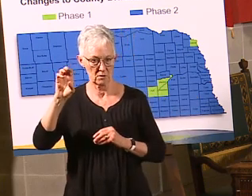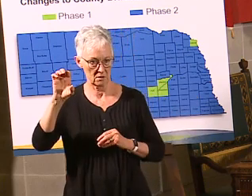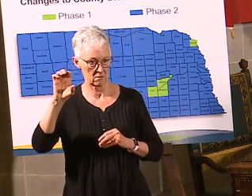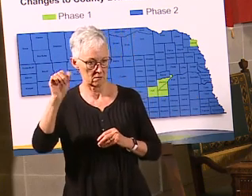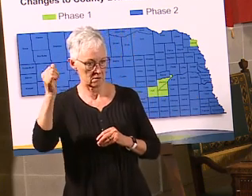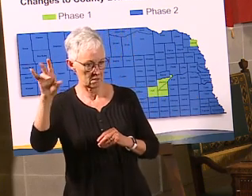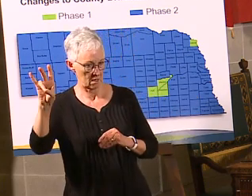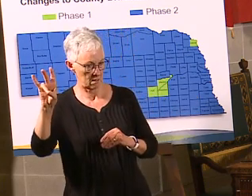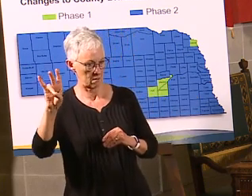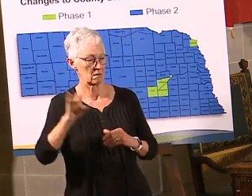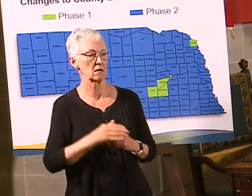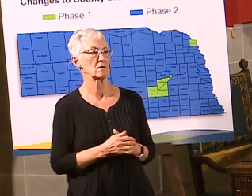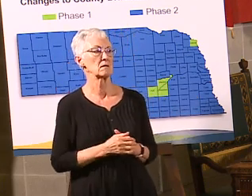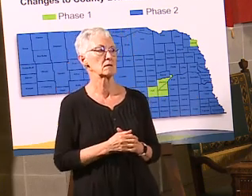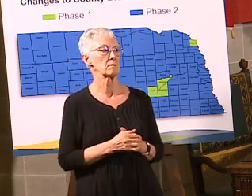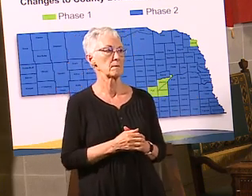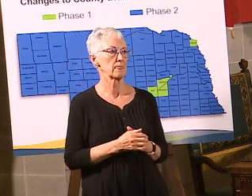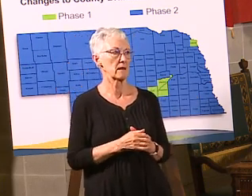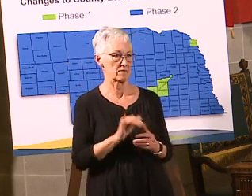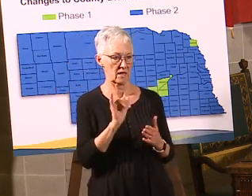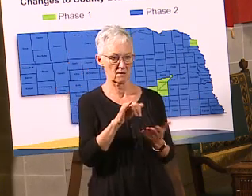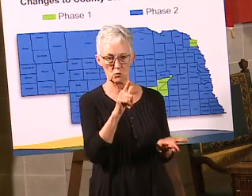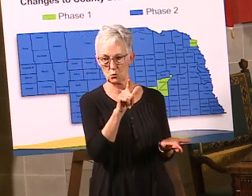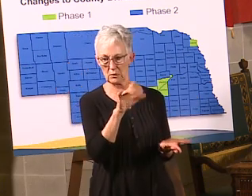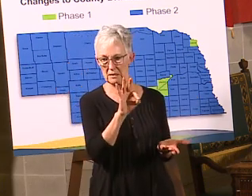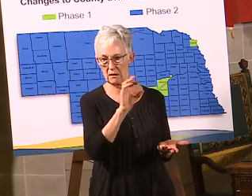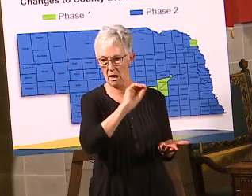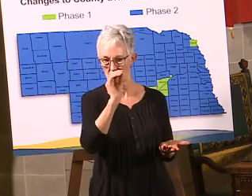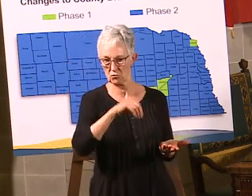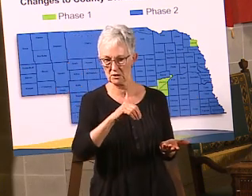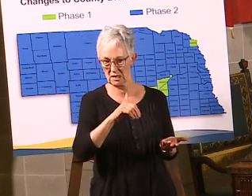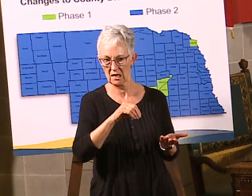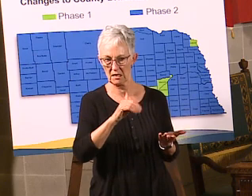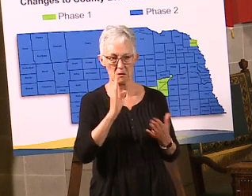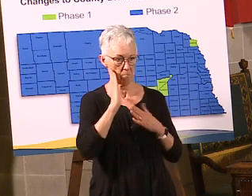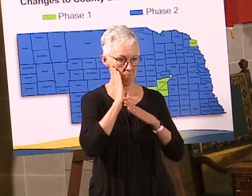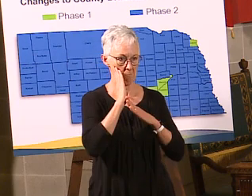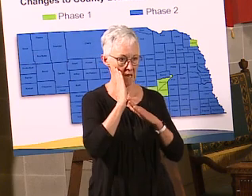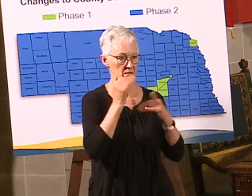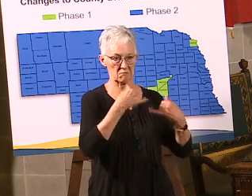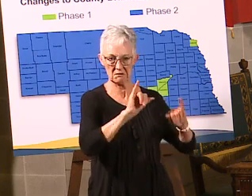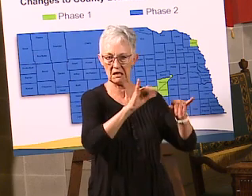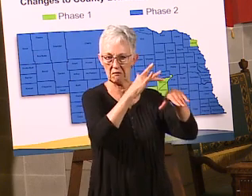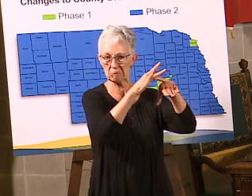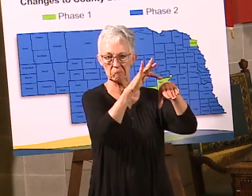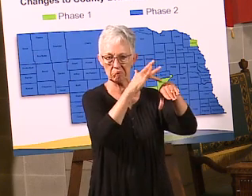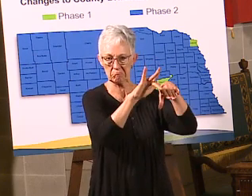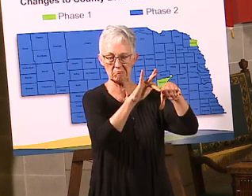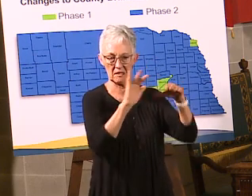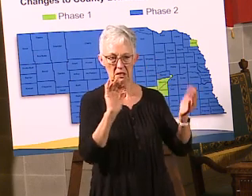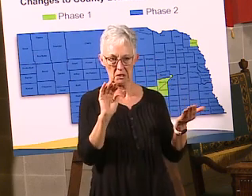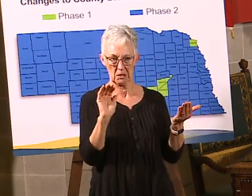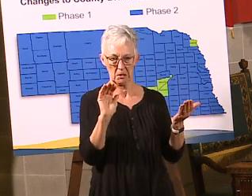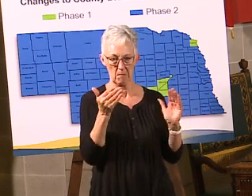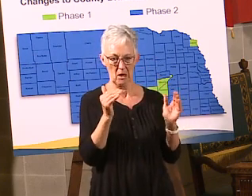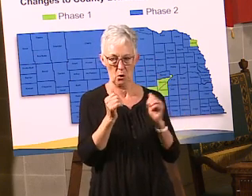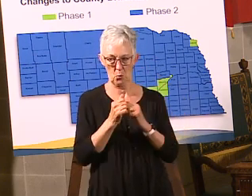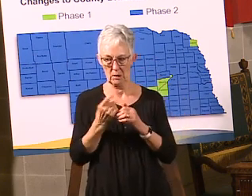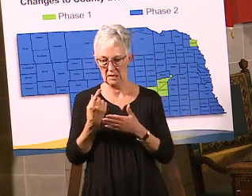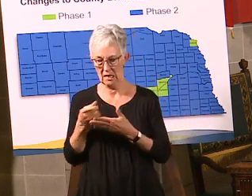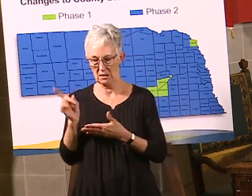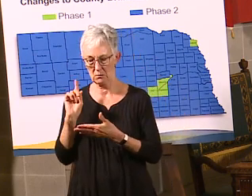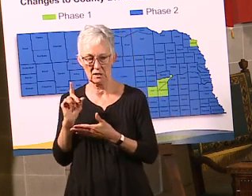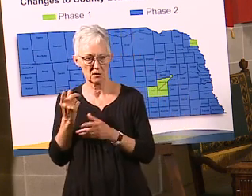County Hospital area. That's 29% of bed availability compared to a week ago. That's an increase of 1% of